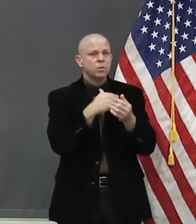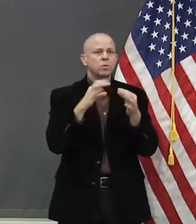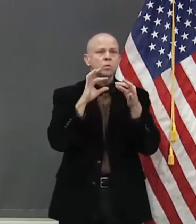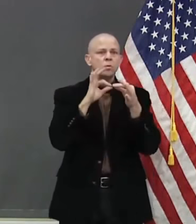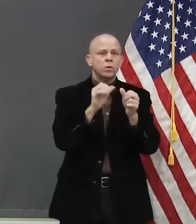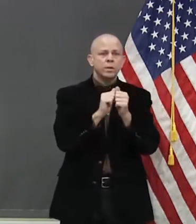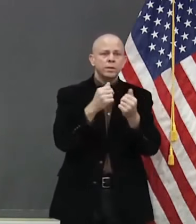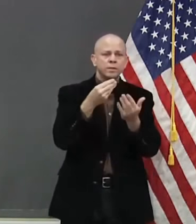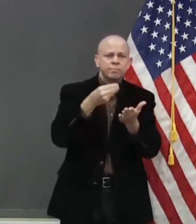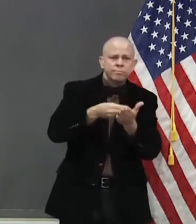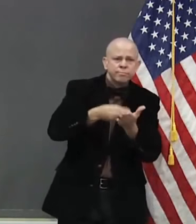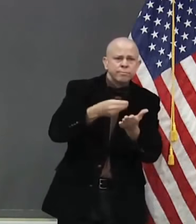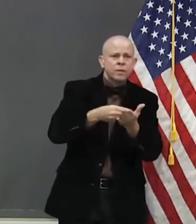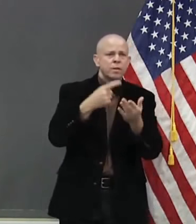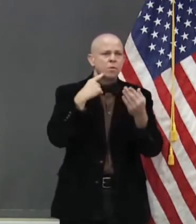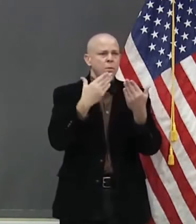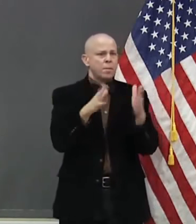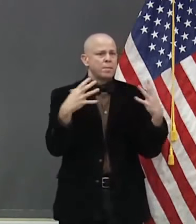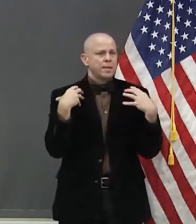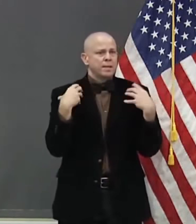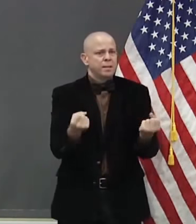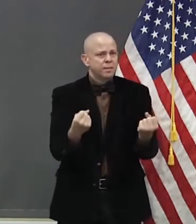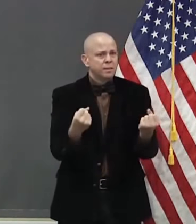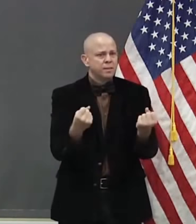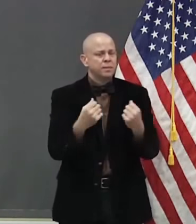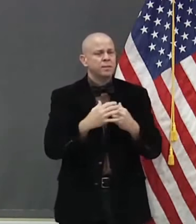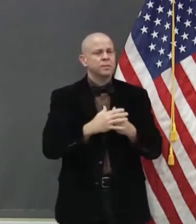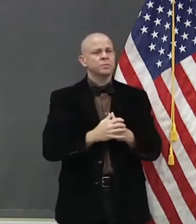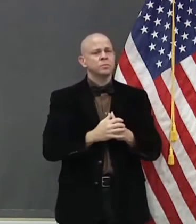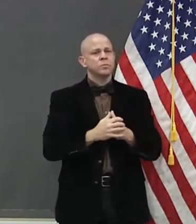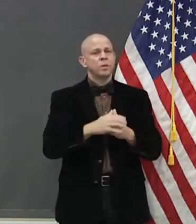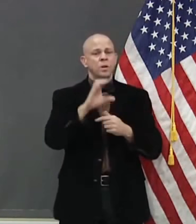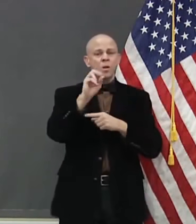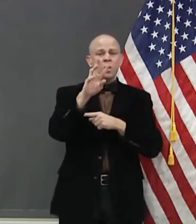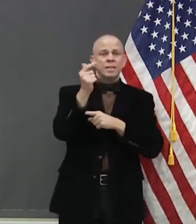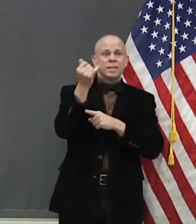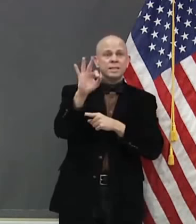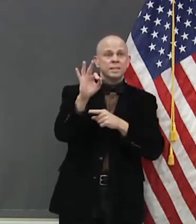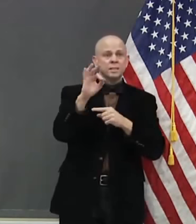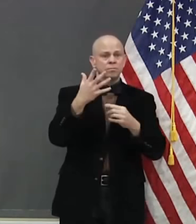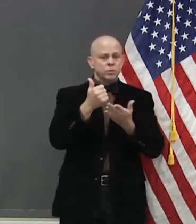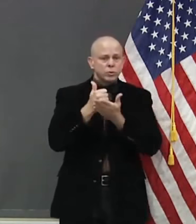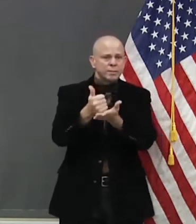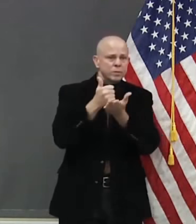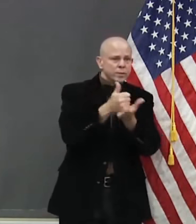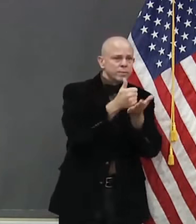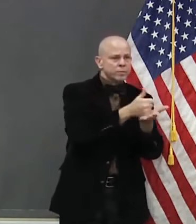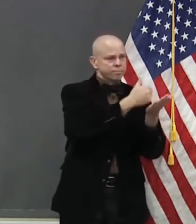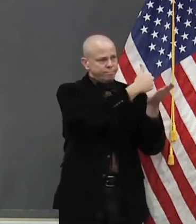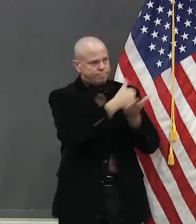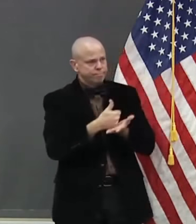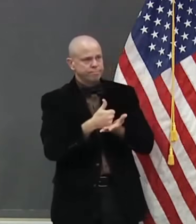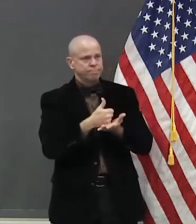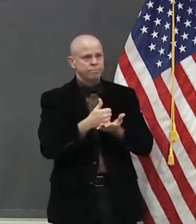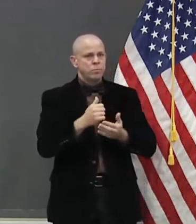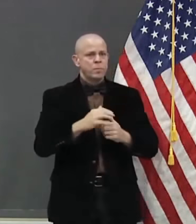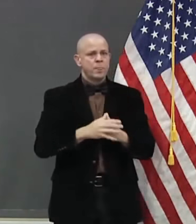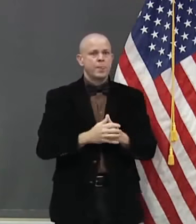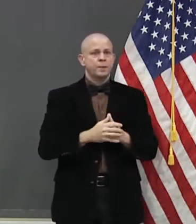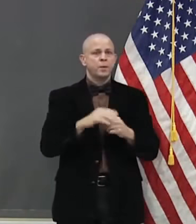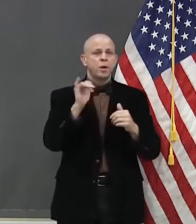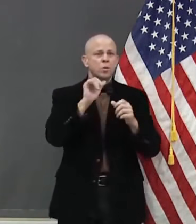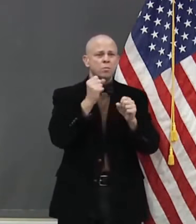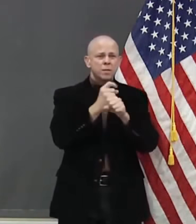dollars for public health and our COVID relief, but also to make sure that we can provide the